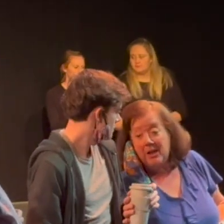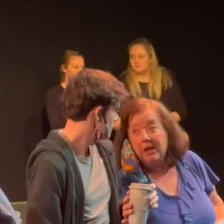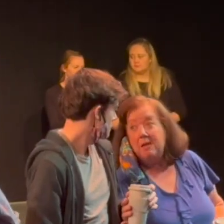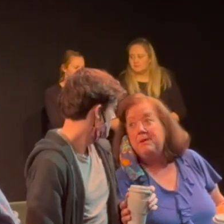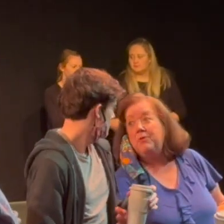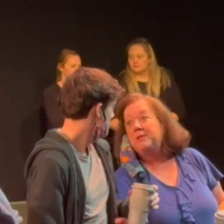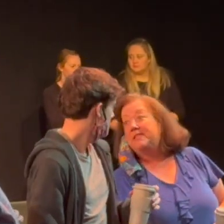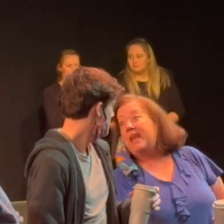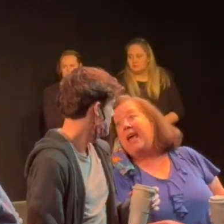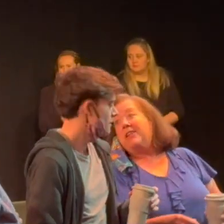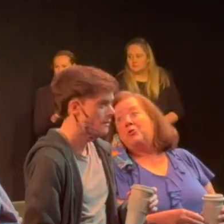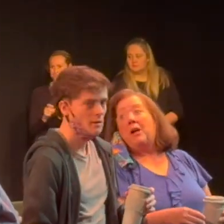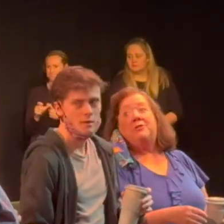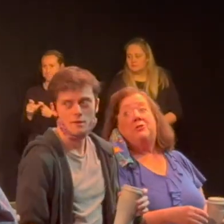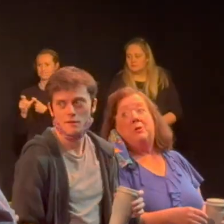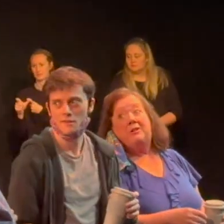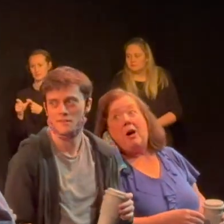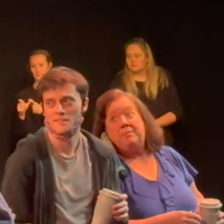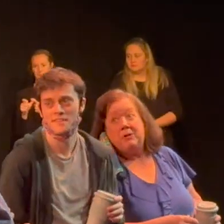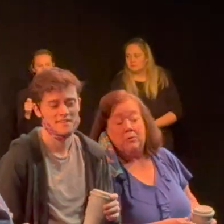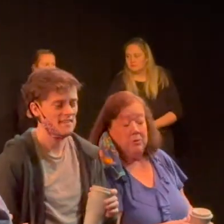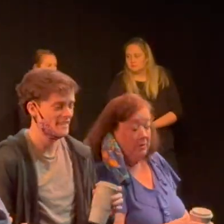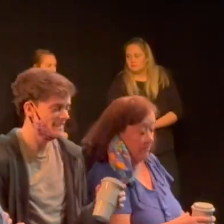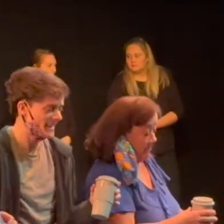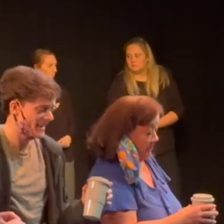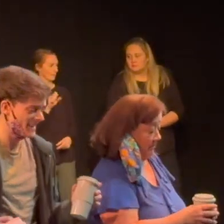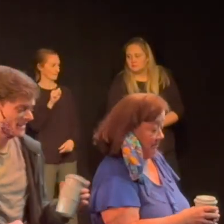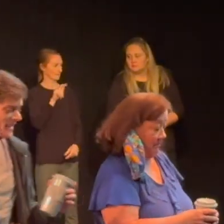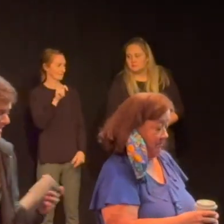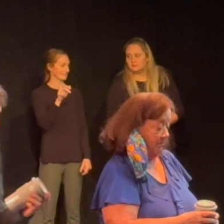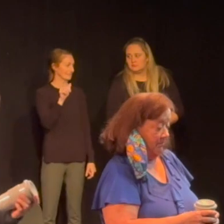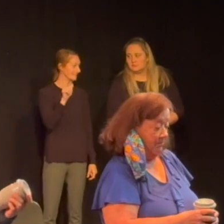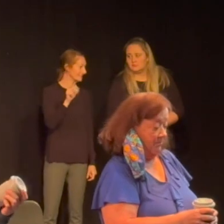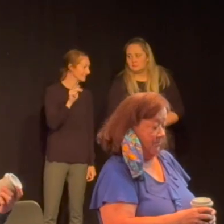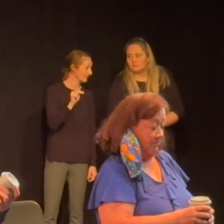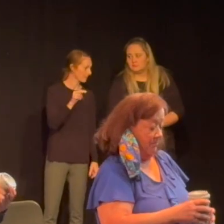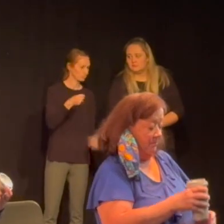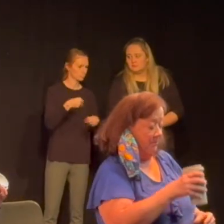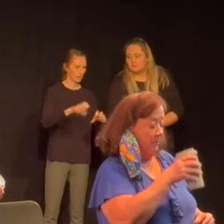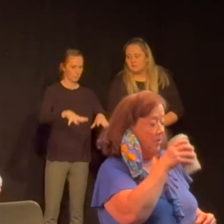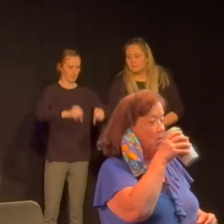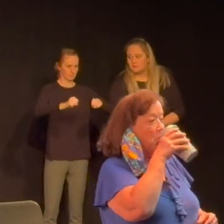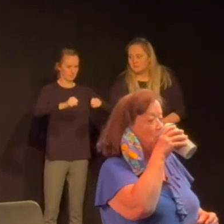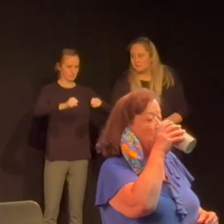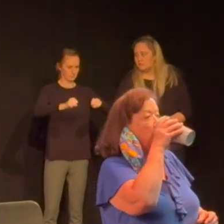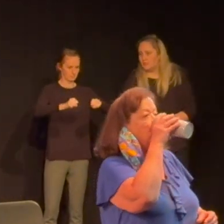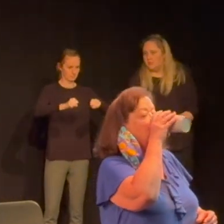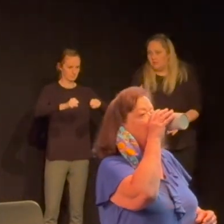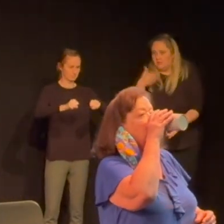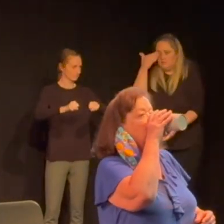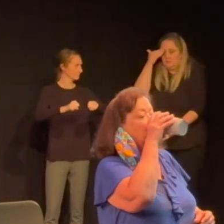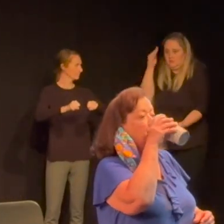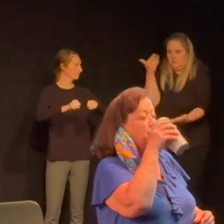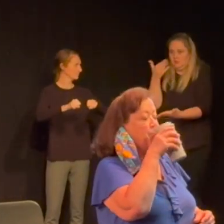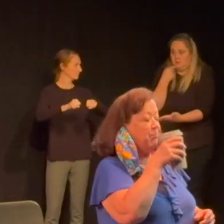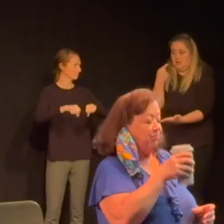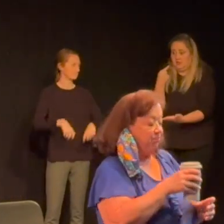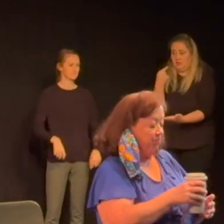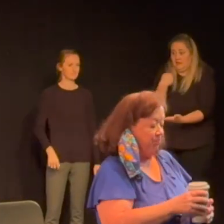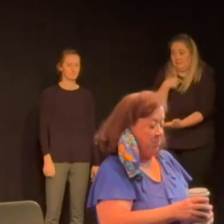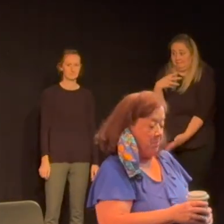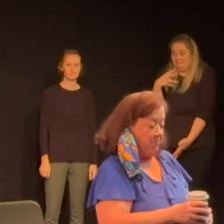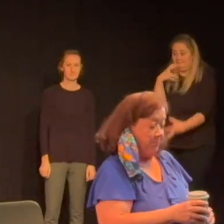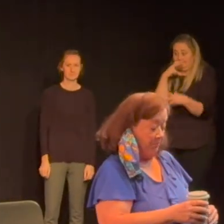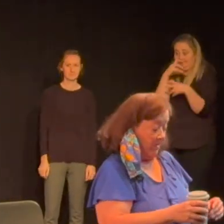run before Stan tries to adopt you. I don't know what to say. I mean, I really don't know what to